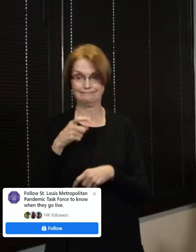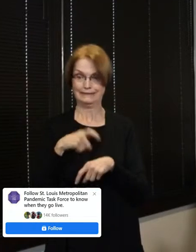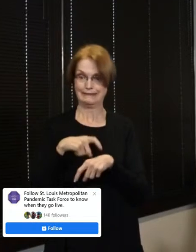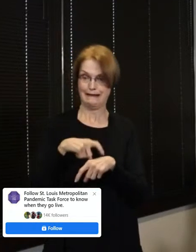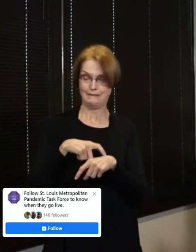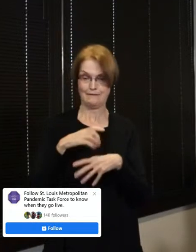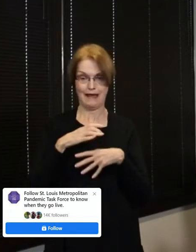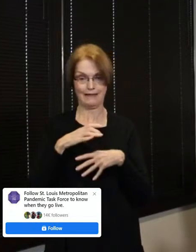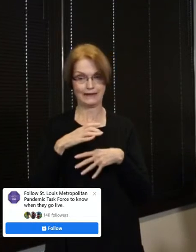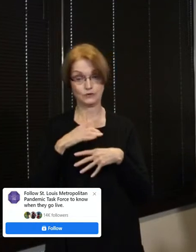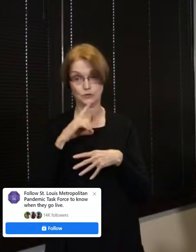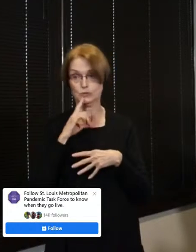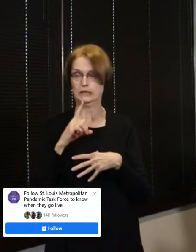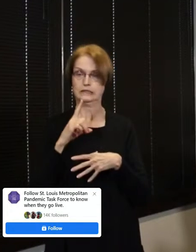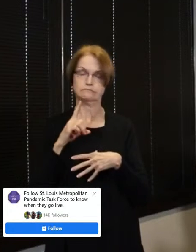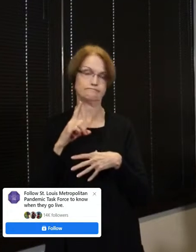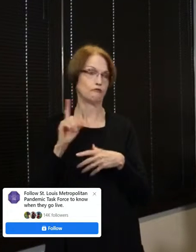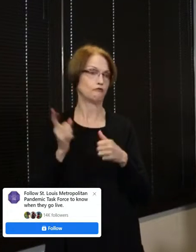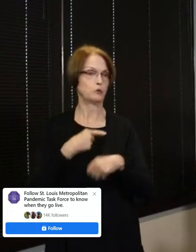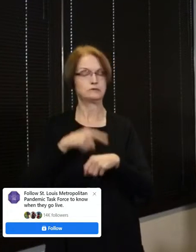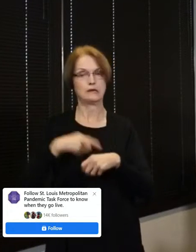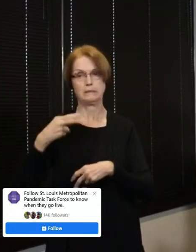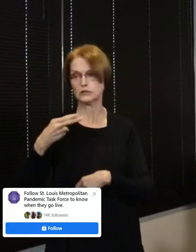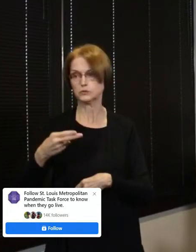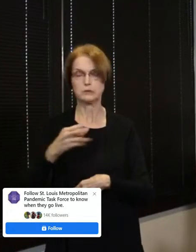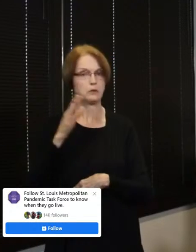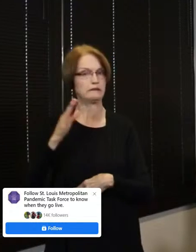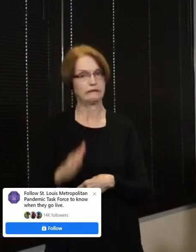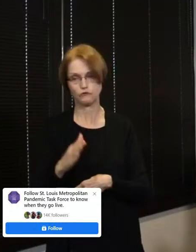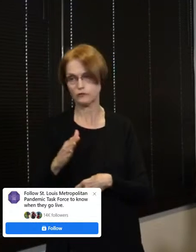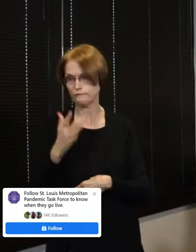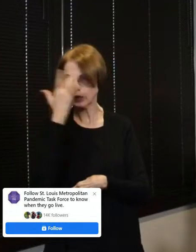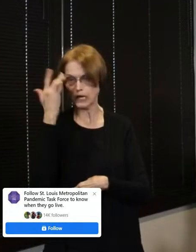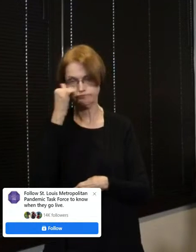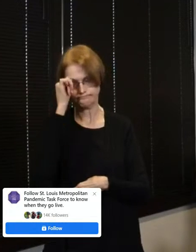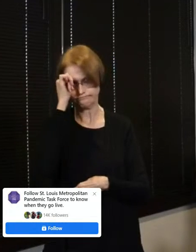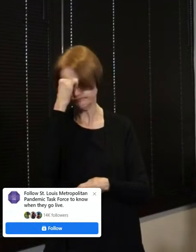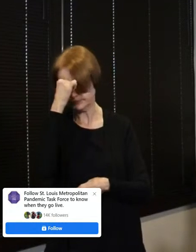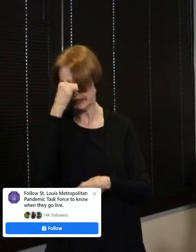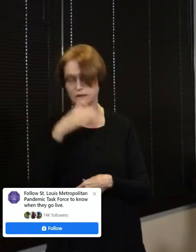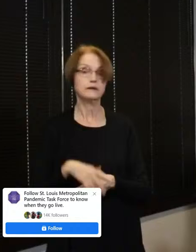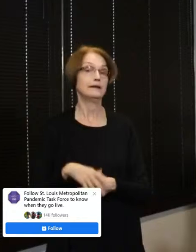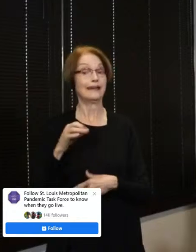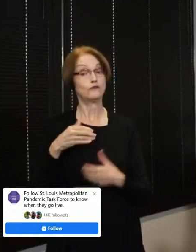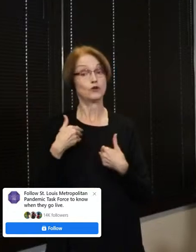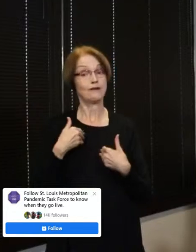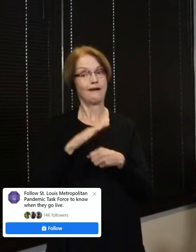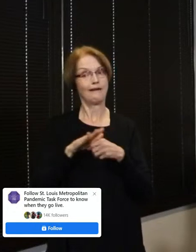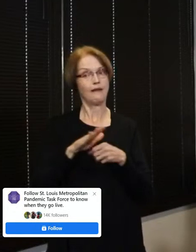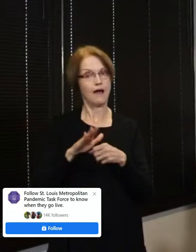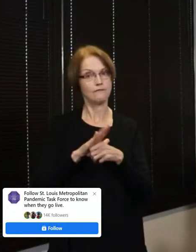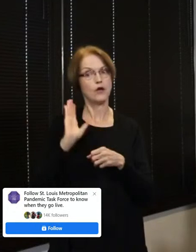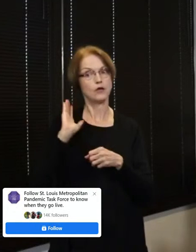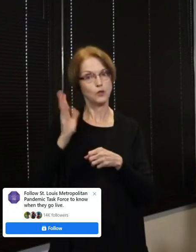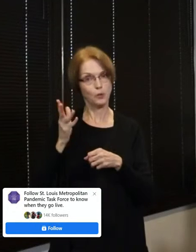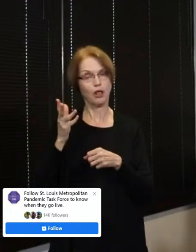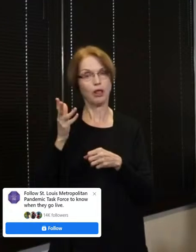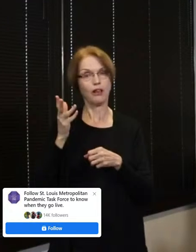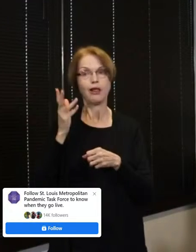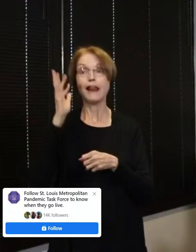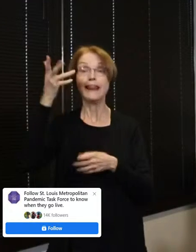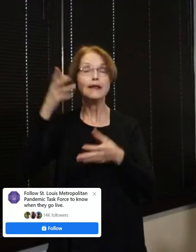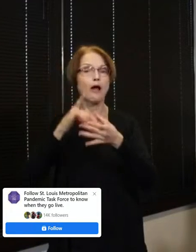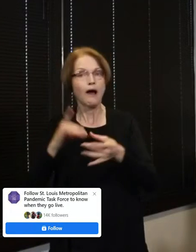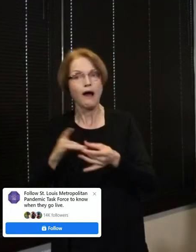and one that I'm sure none of us will forget. And then if you're young enough, you'll be telling your children and your grandchildren about the great pandemic